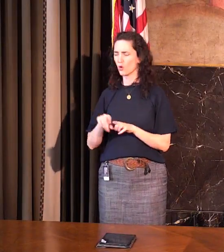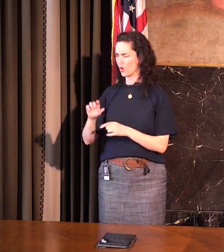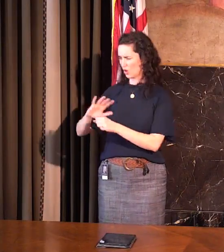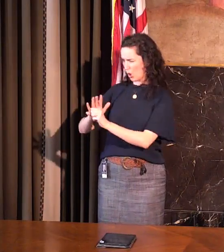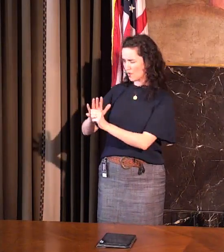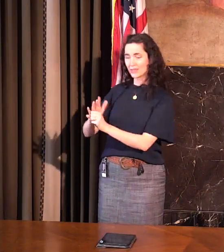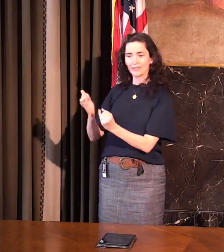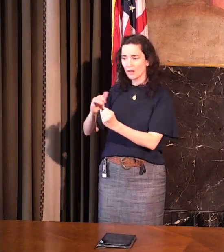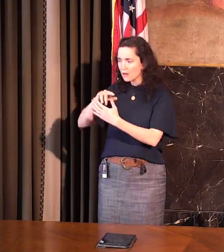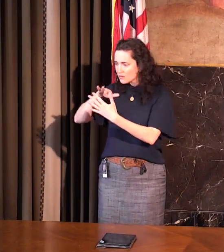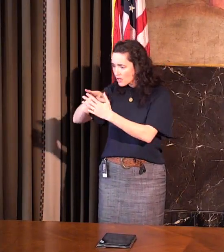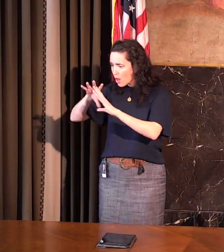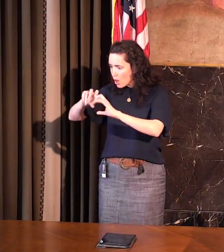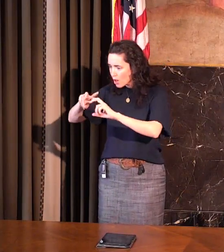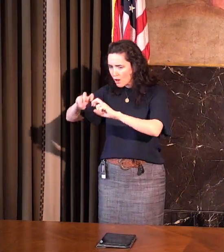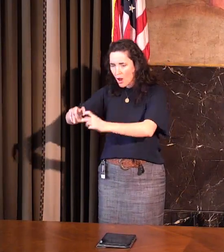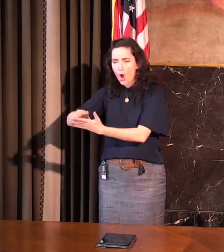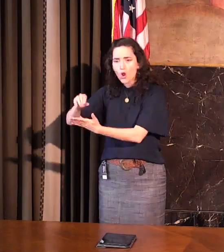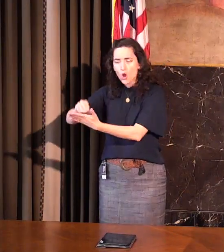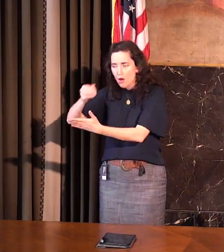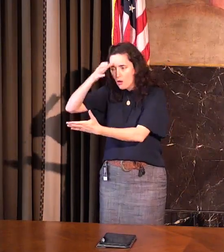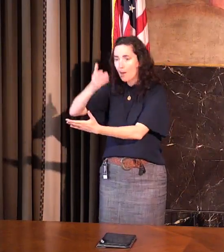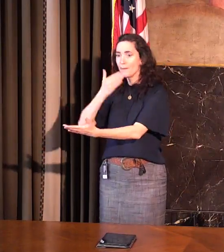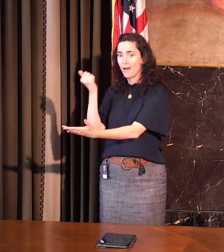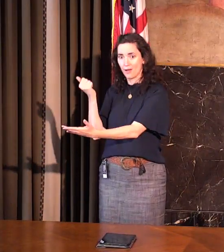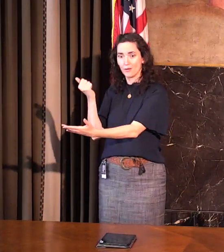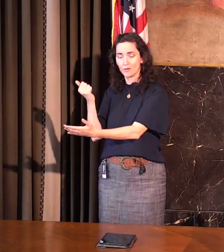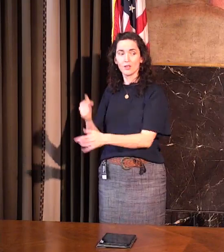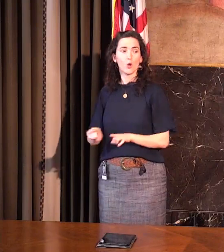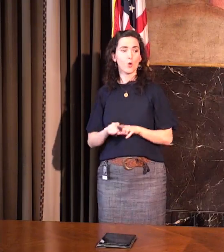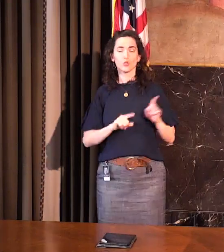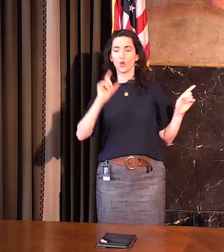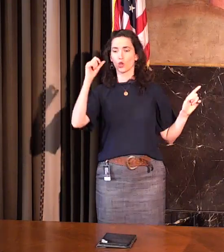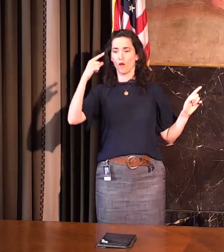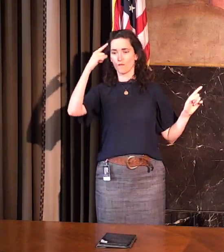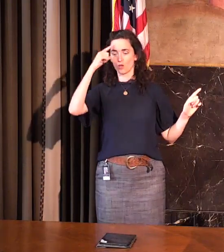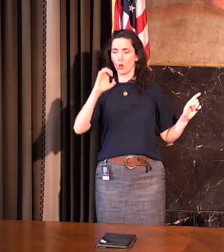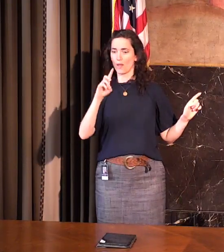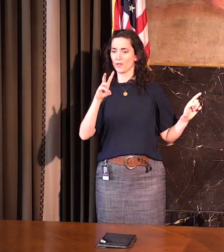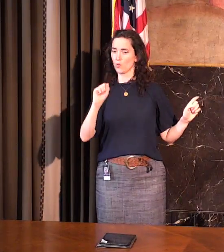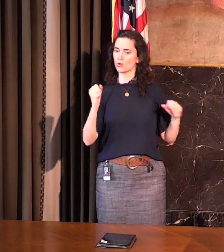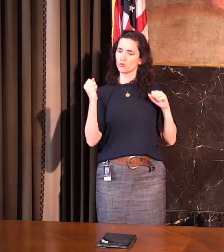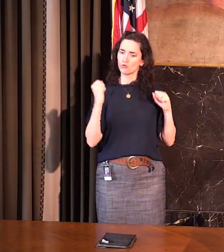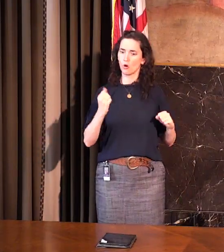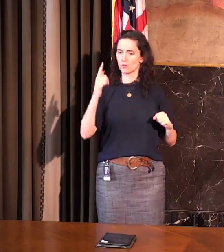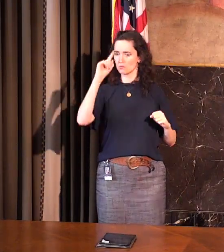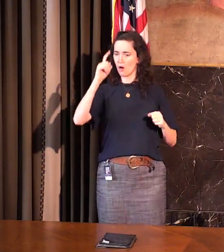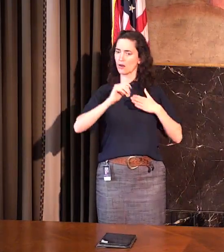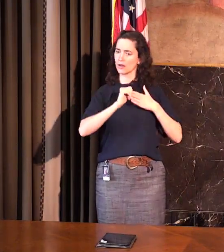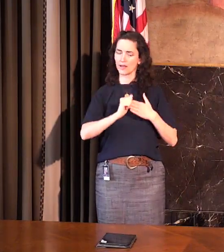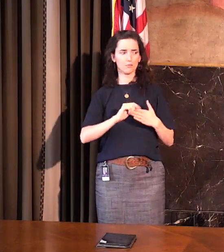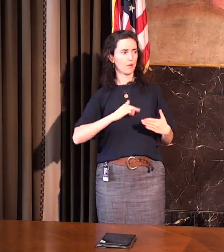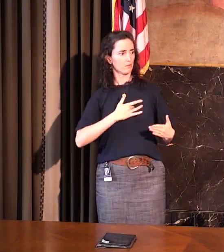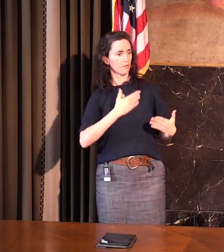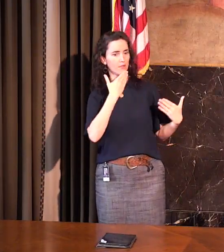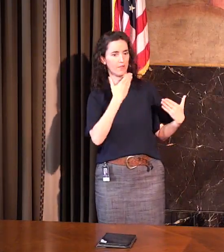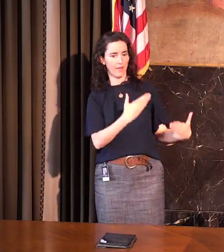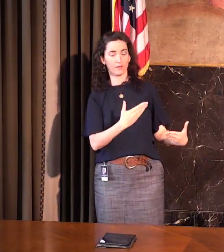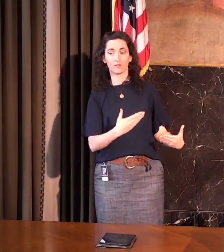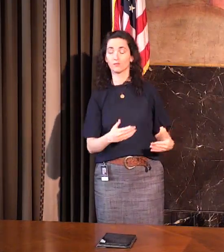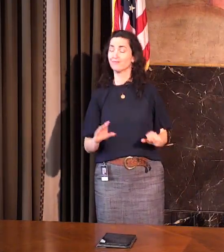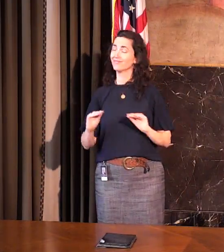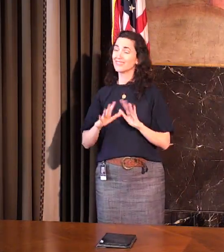that we have, and I'm certainly thankful for Governor Edwards' strong and sensible leadership throughout this. There's no question that the next couple of